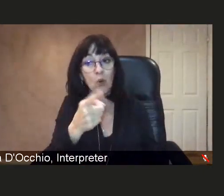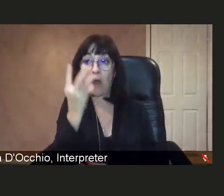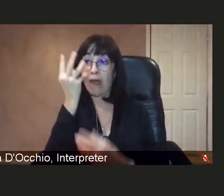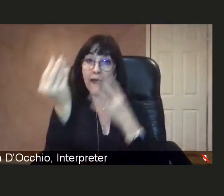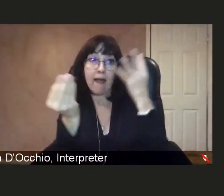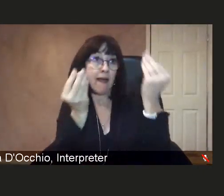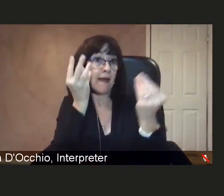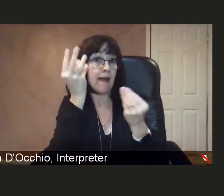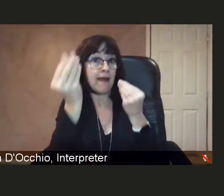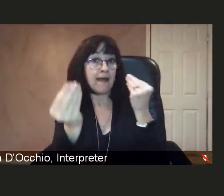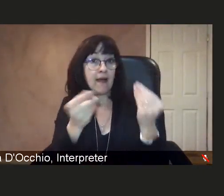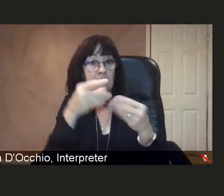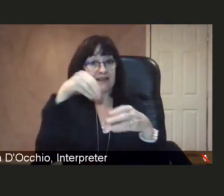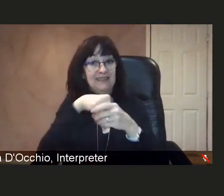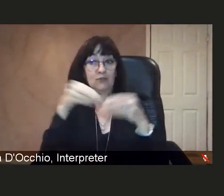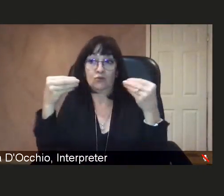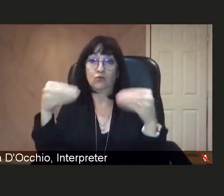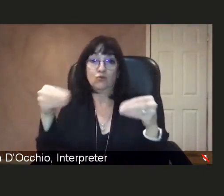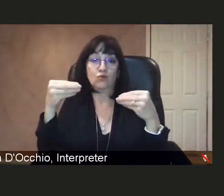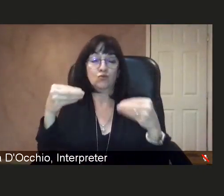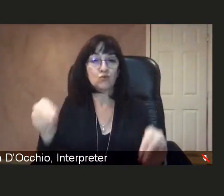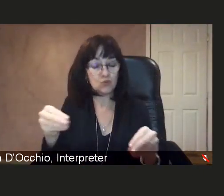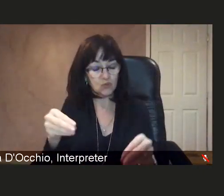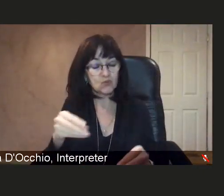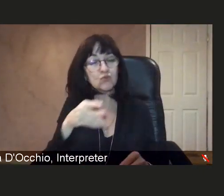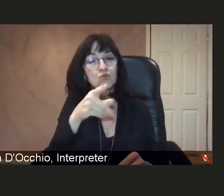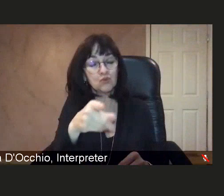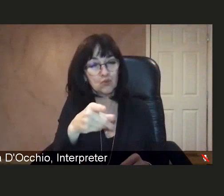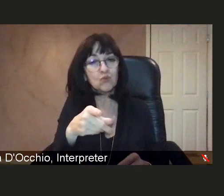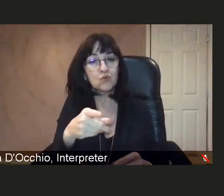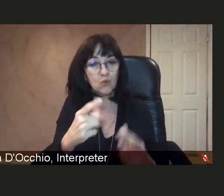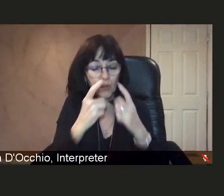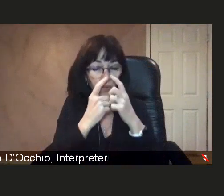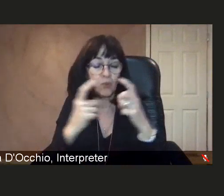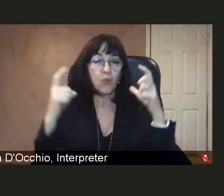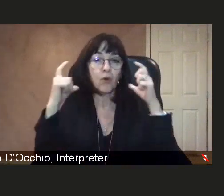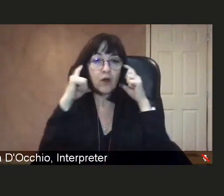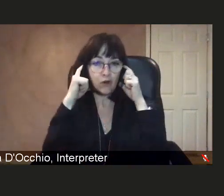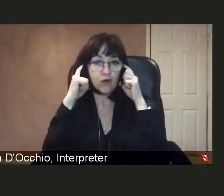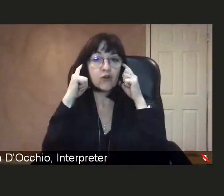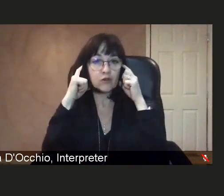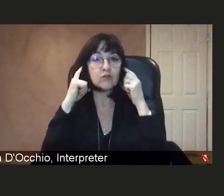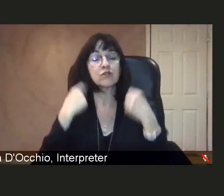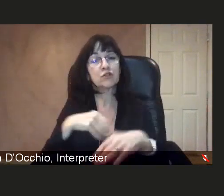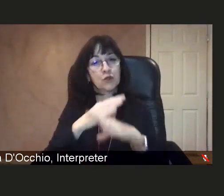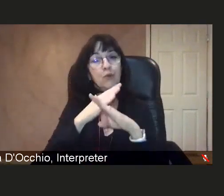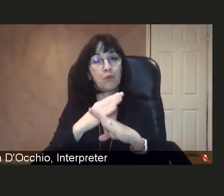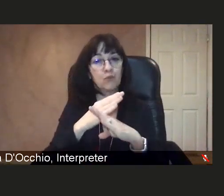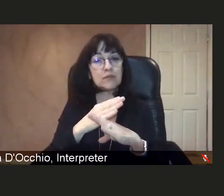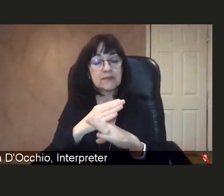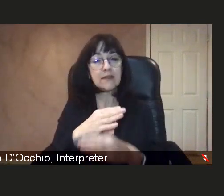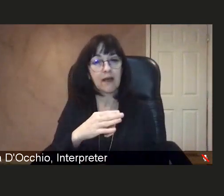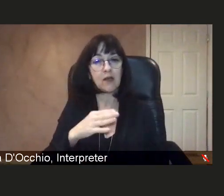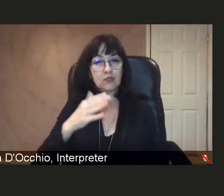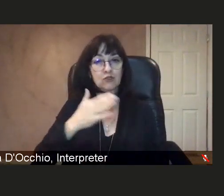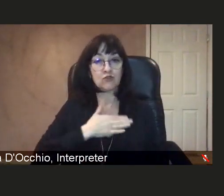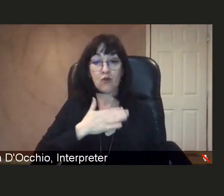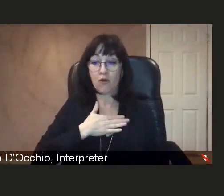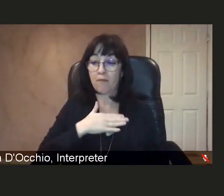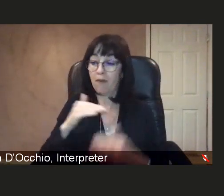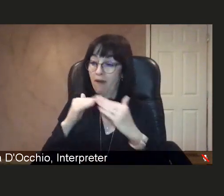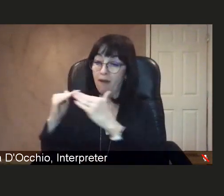protection. So I do recommend that, and I think that everyone who is on this panel will continue to recommend that along with the